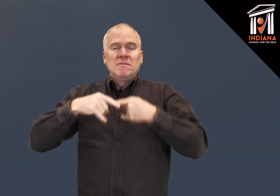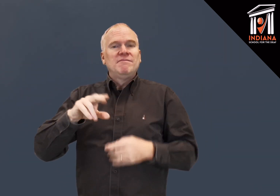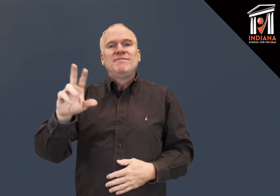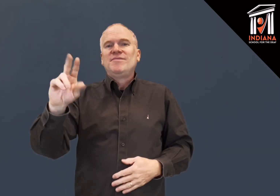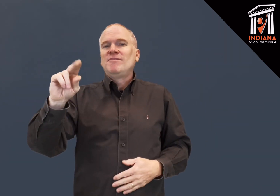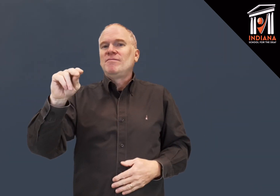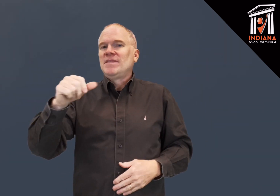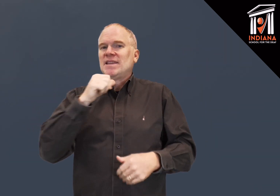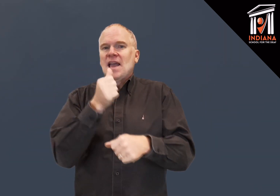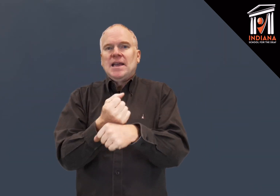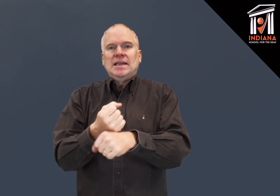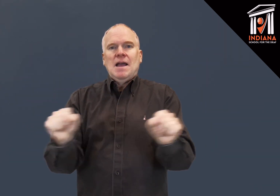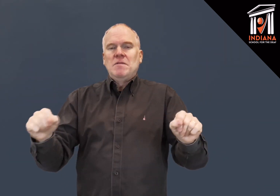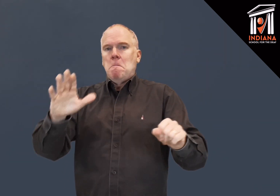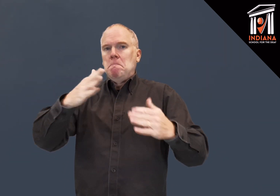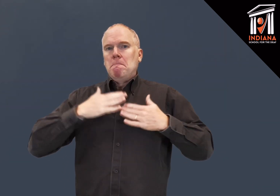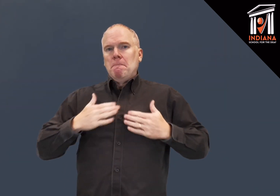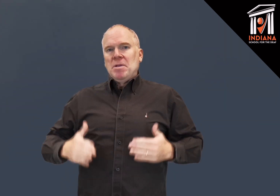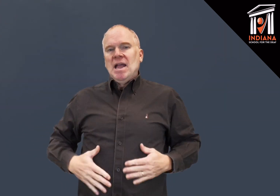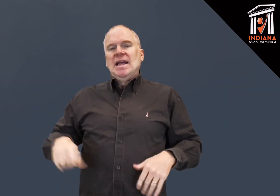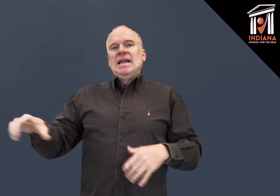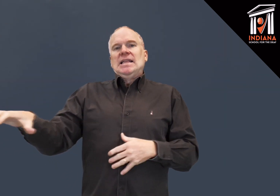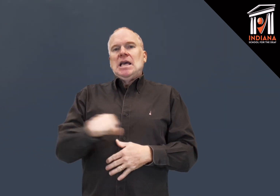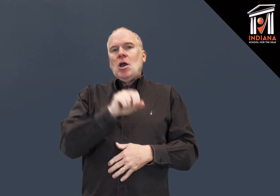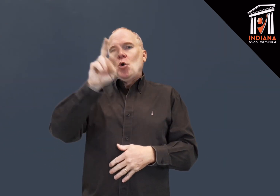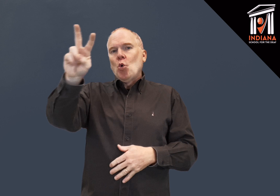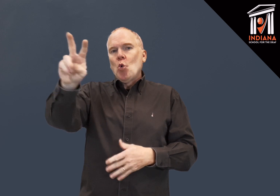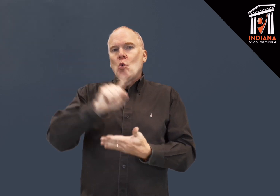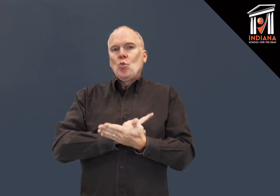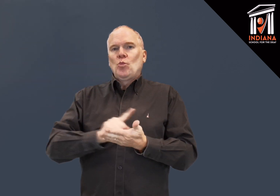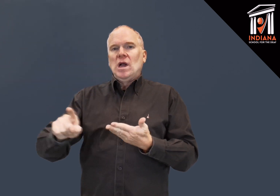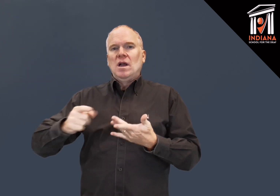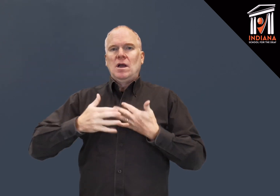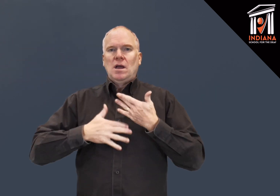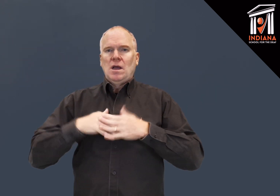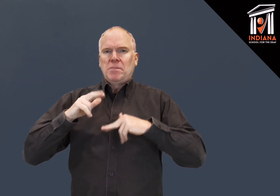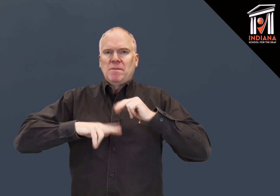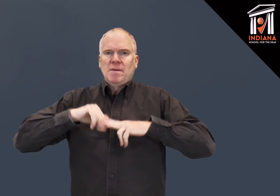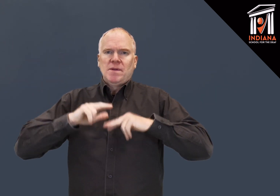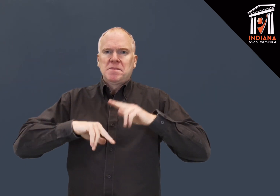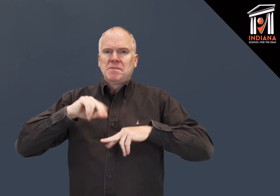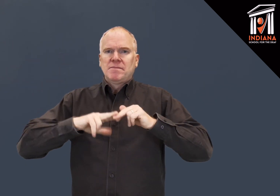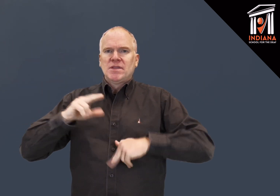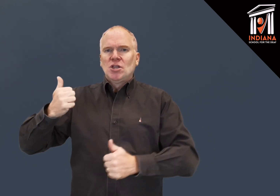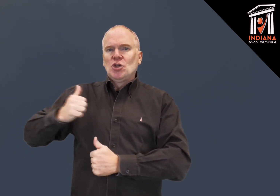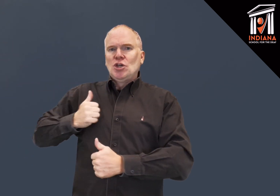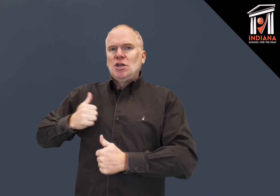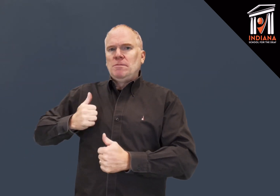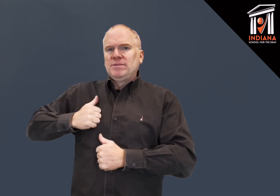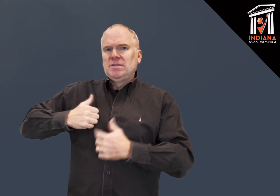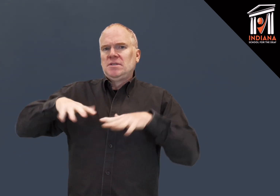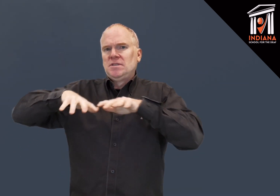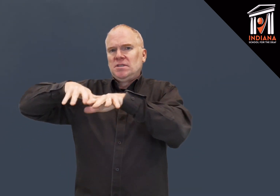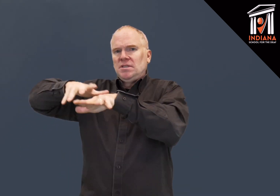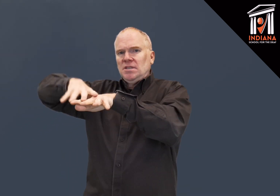that time period is over, does that mean that you can take your mask down and just live life as normal? No, it